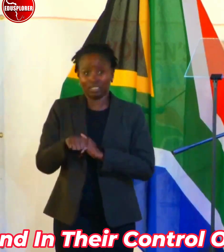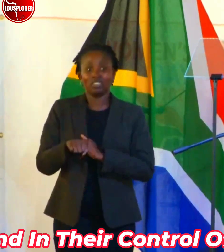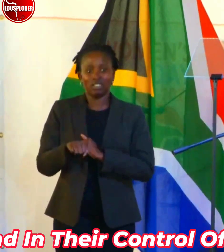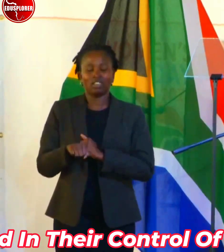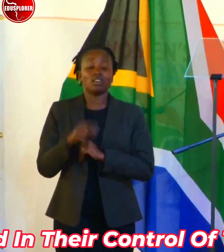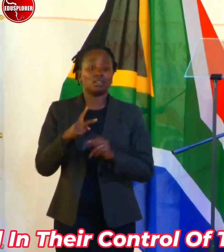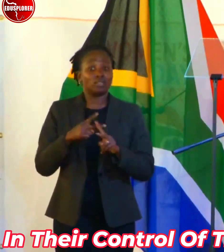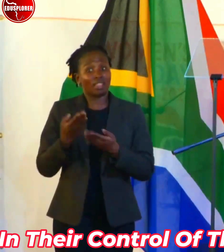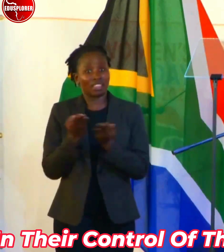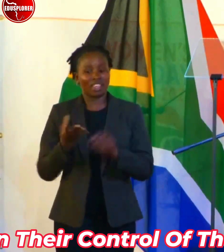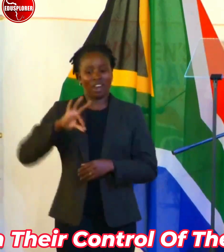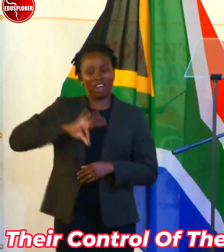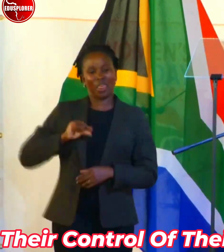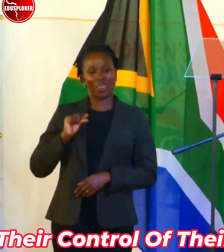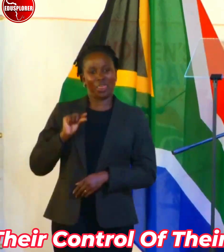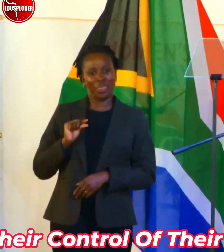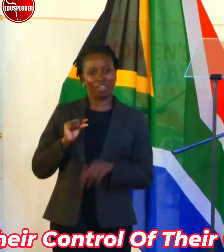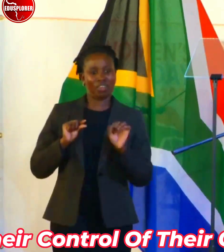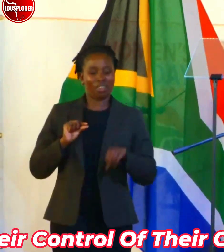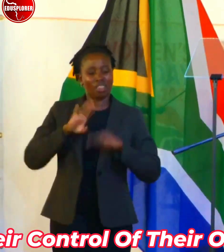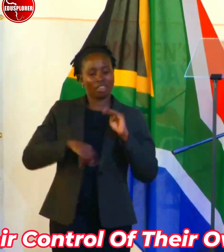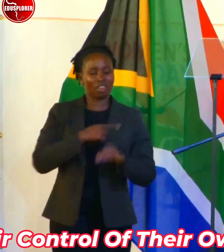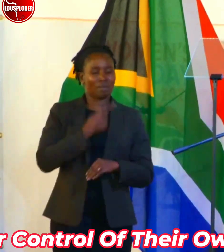get much lower pay than men.